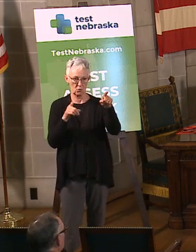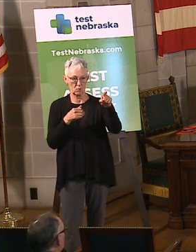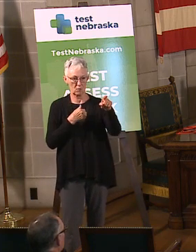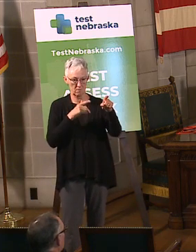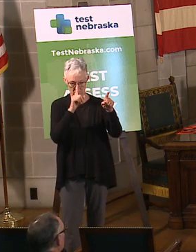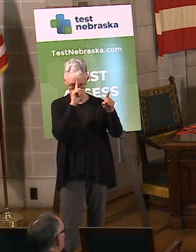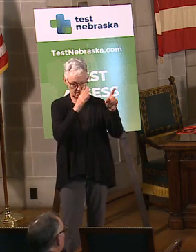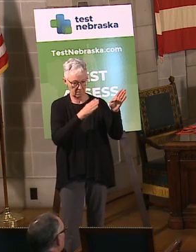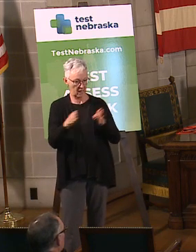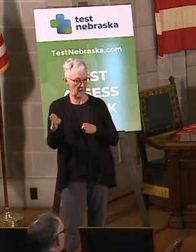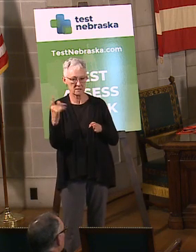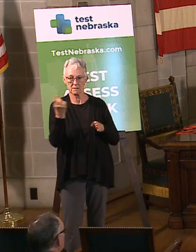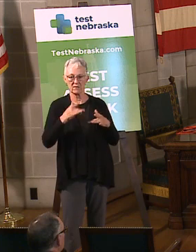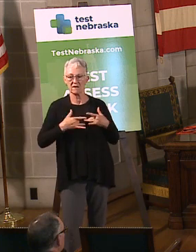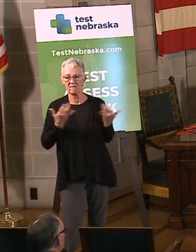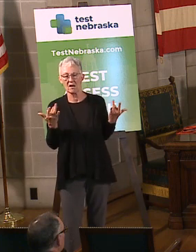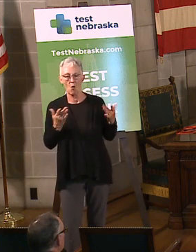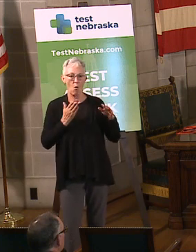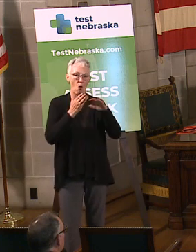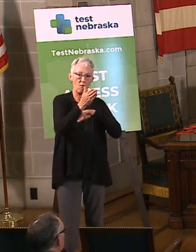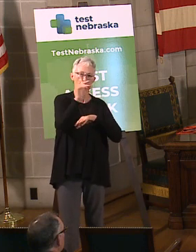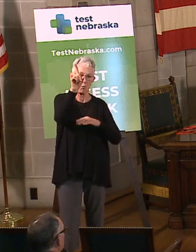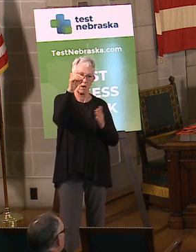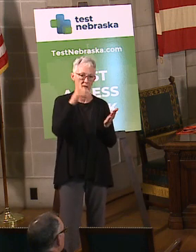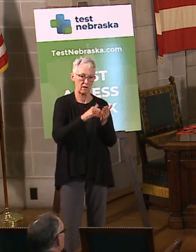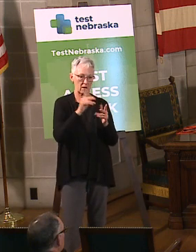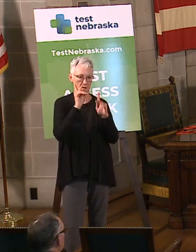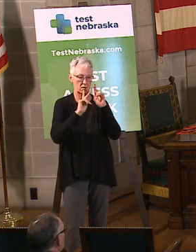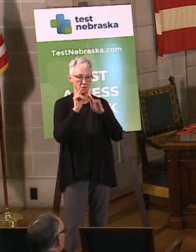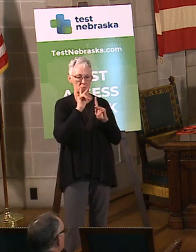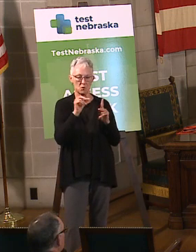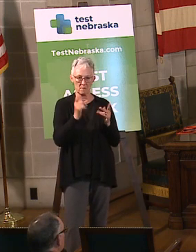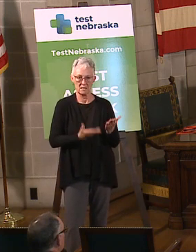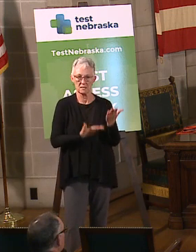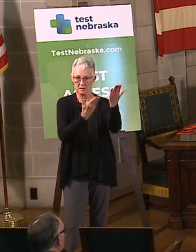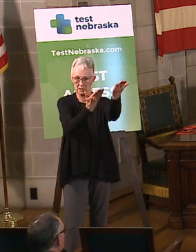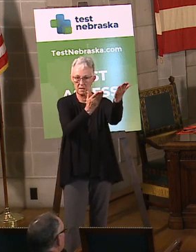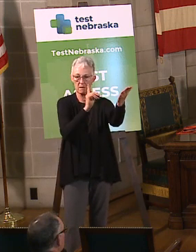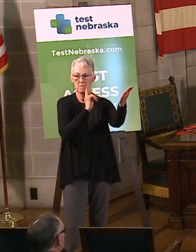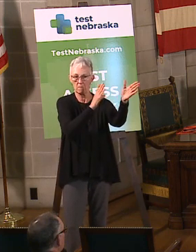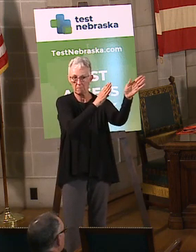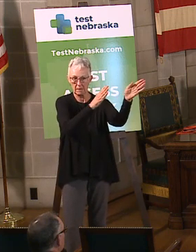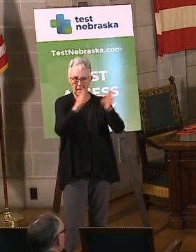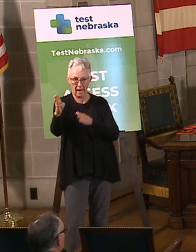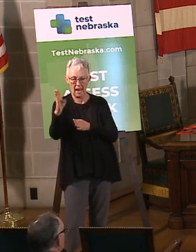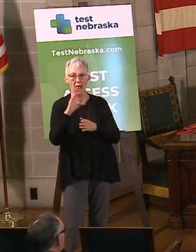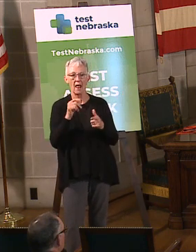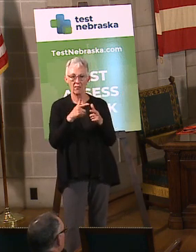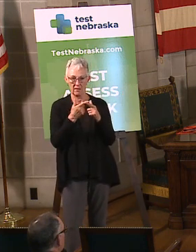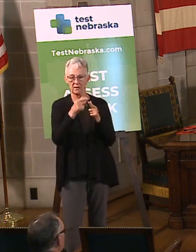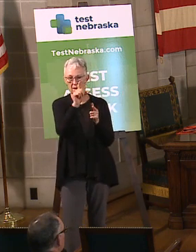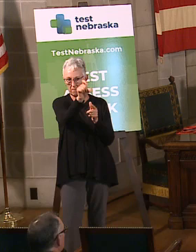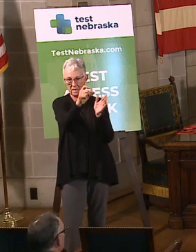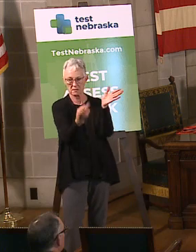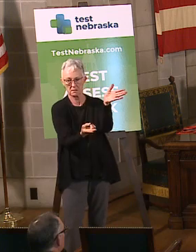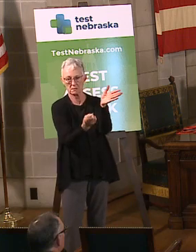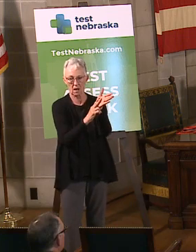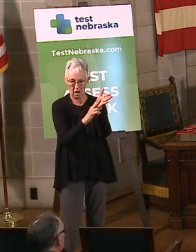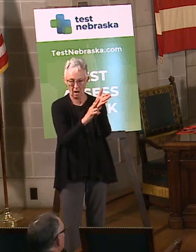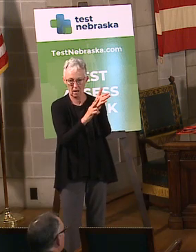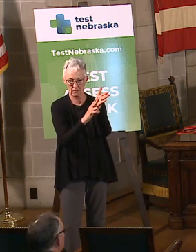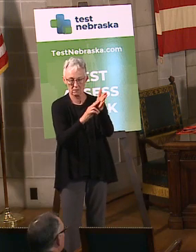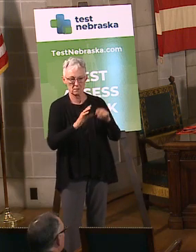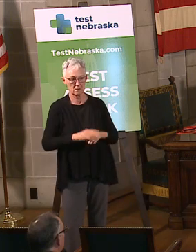you're going to event more than 1,000 people coming, you got to submit a plan to Dr. Poor, and she's got to sign off on it. Everywhere else in the state, that limit